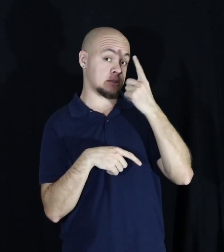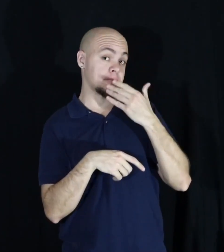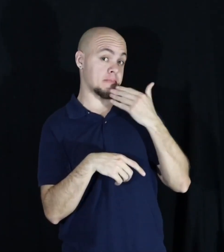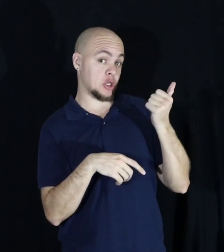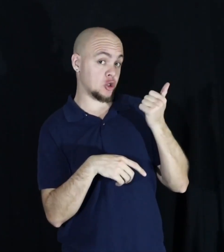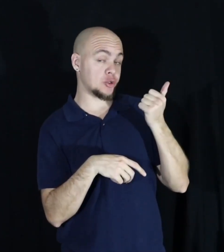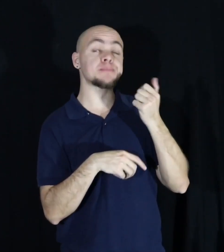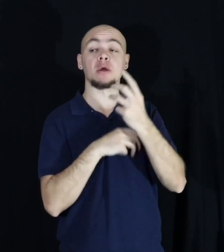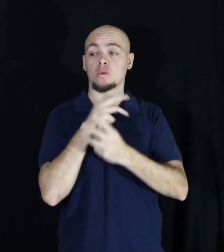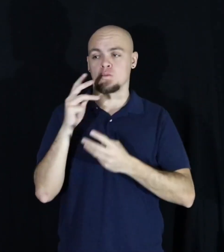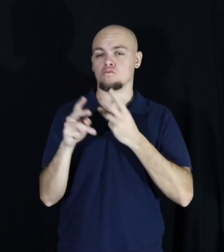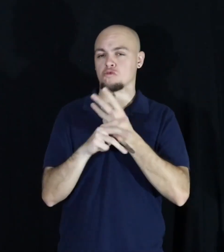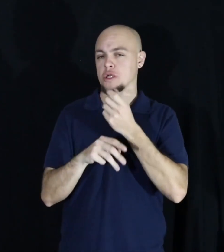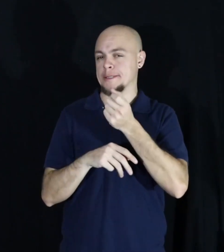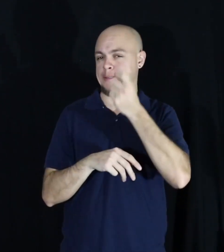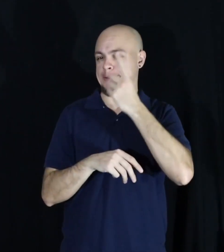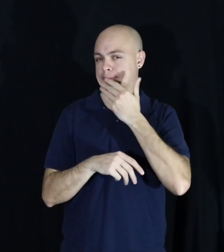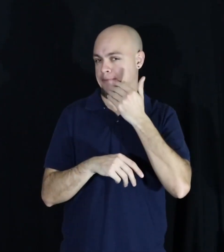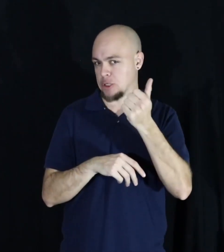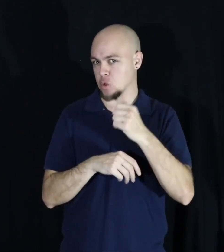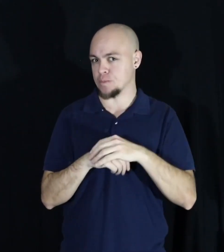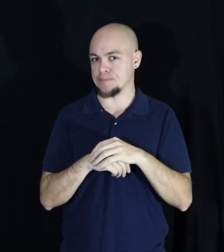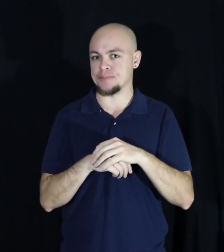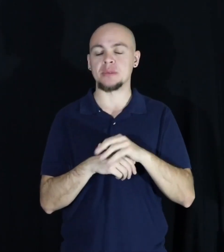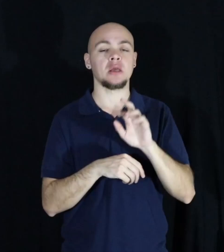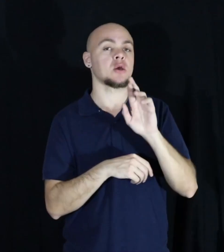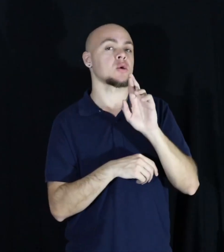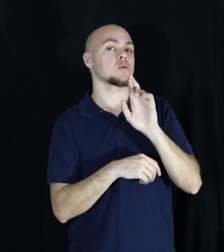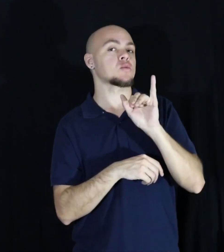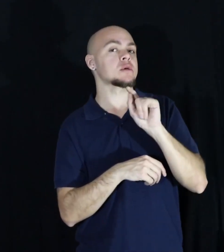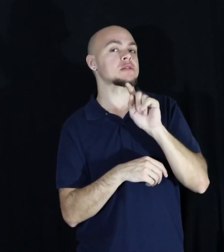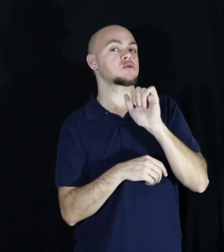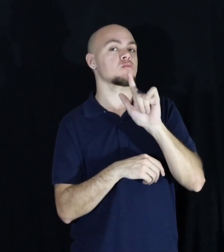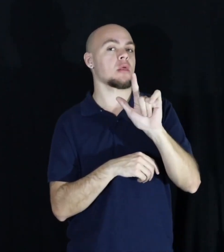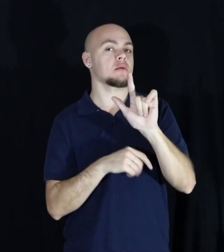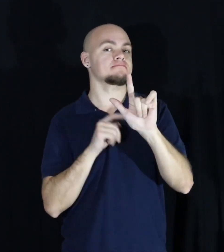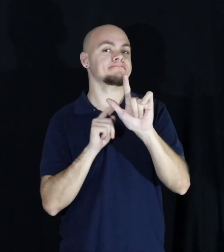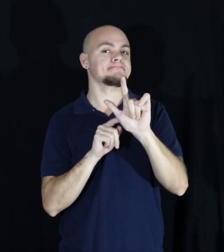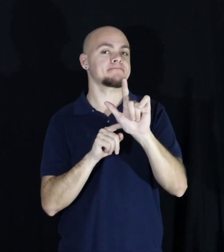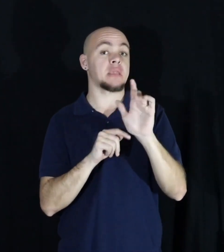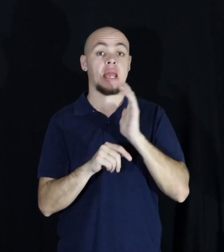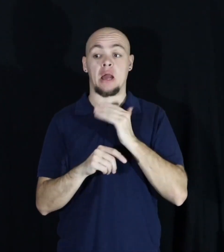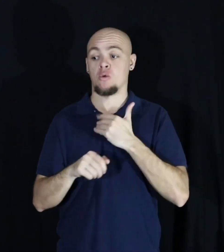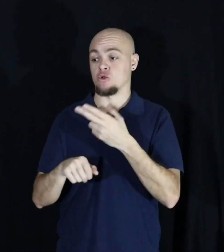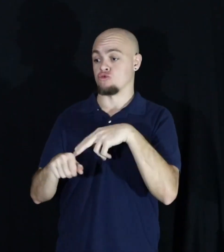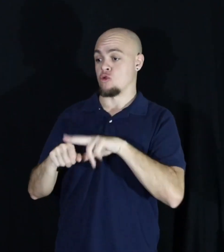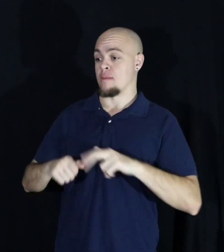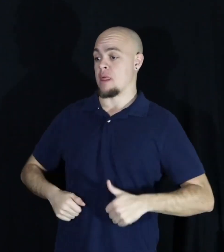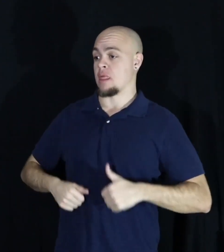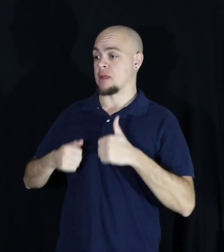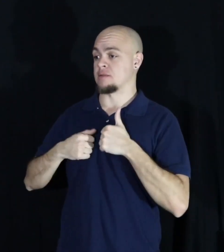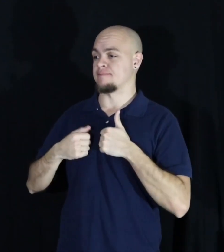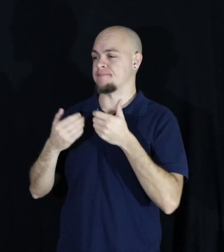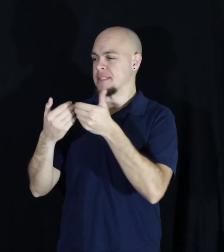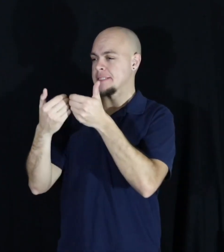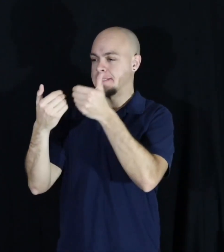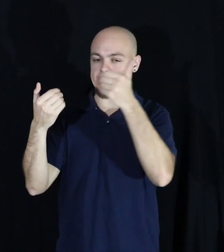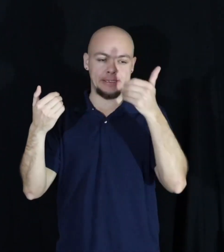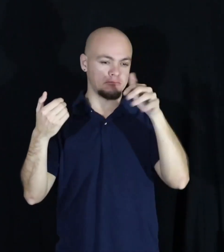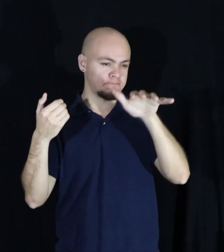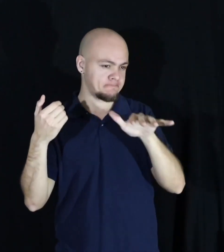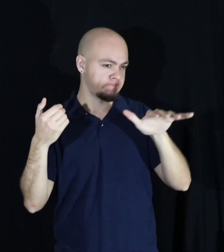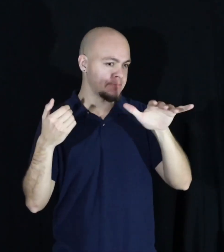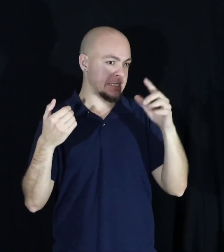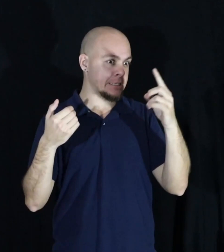world. In ritual, we find a separate place from our ordinary lives where something extraordinary